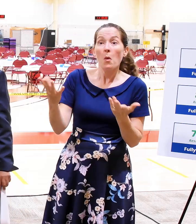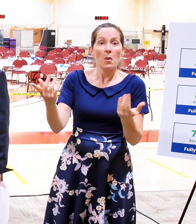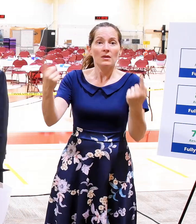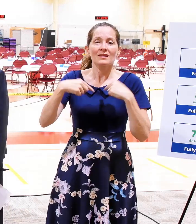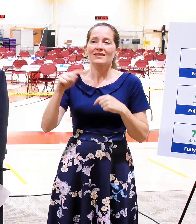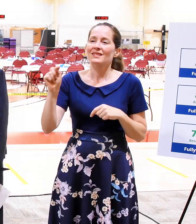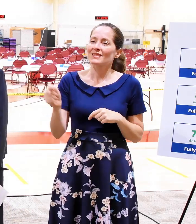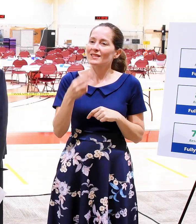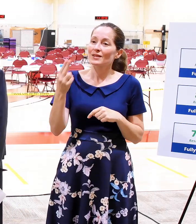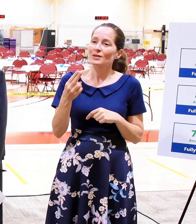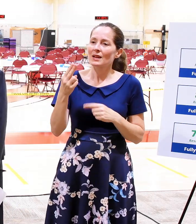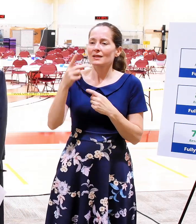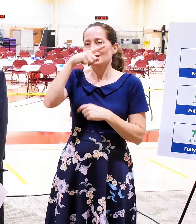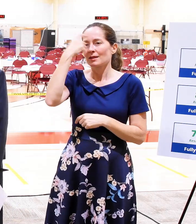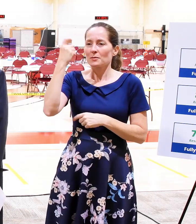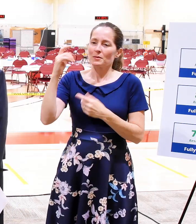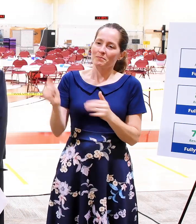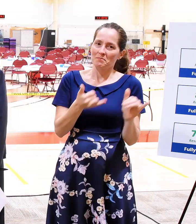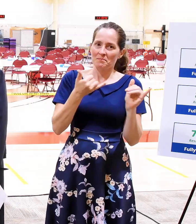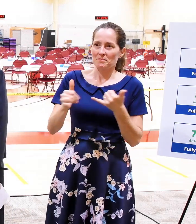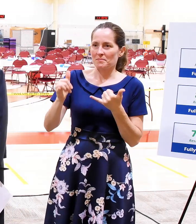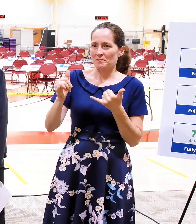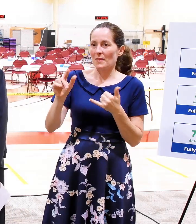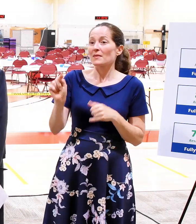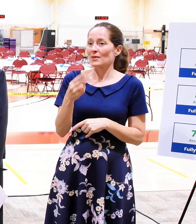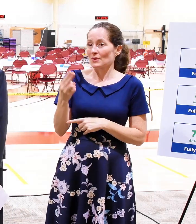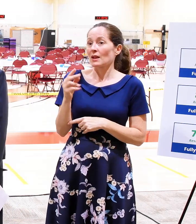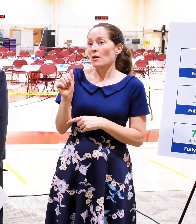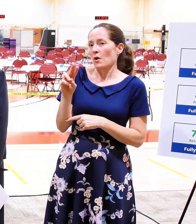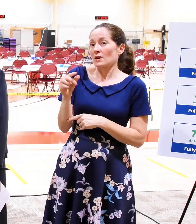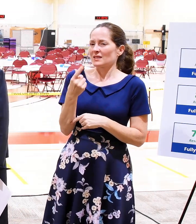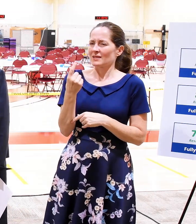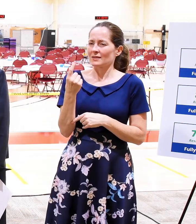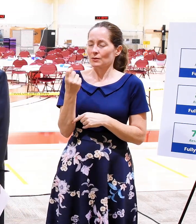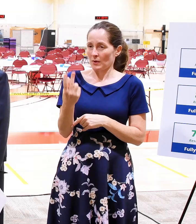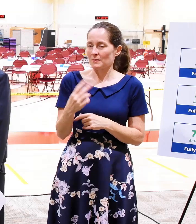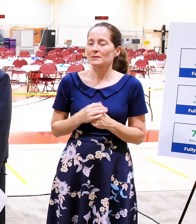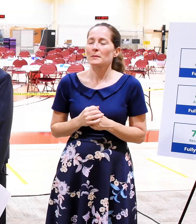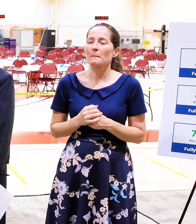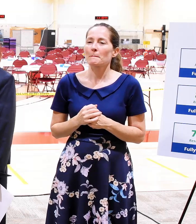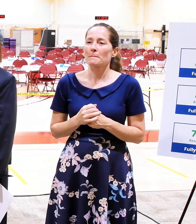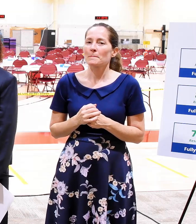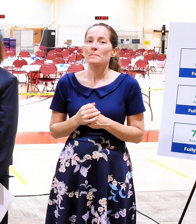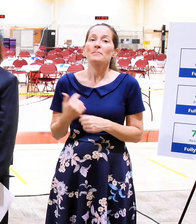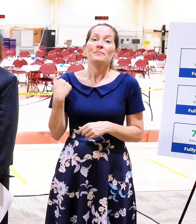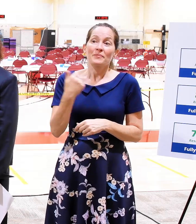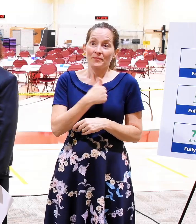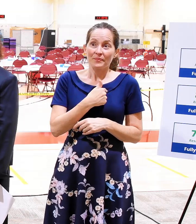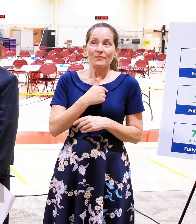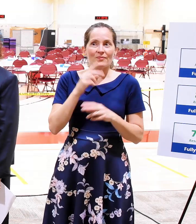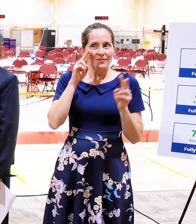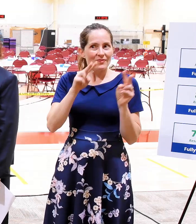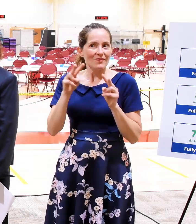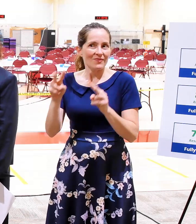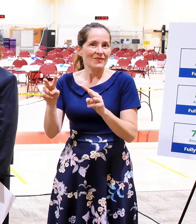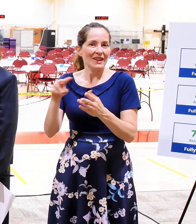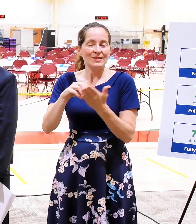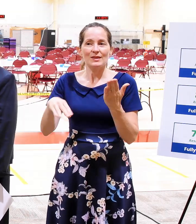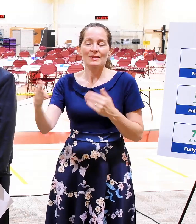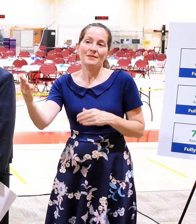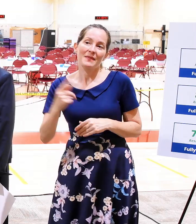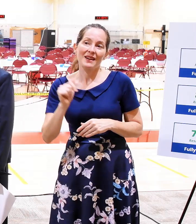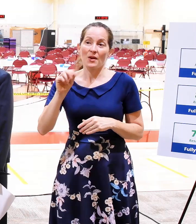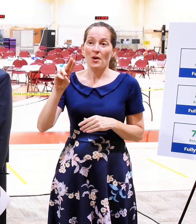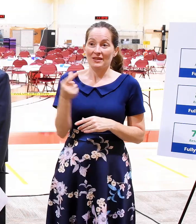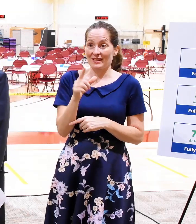12th. We look forward to supporting our students and preparing them for the start of the fall semester on August 28th.